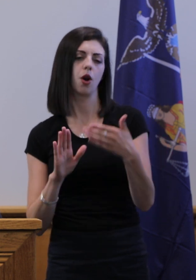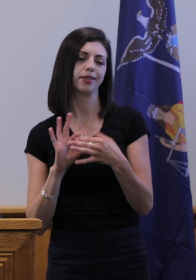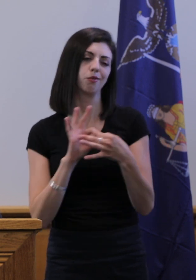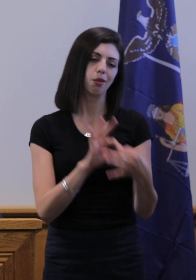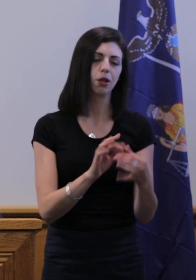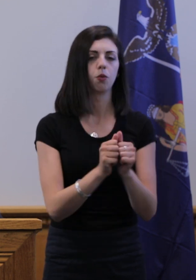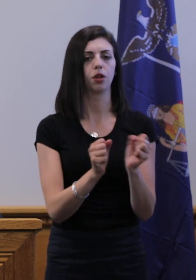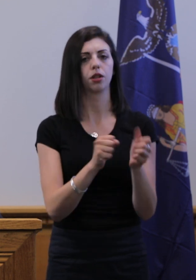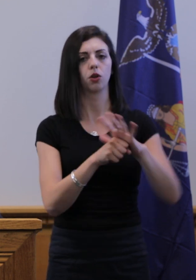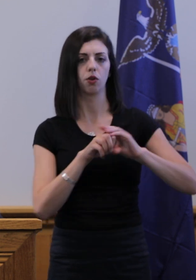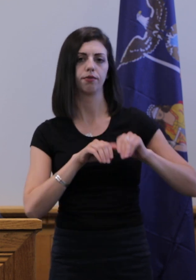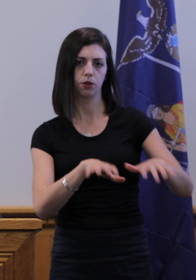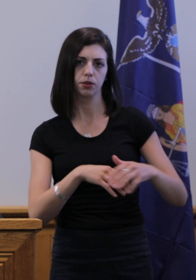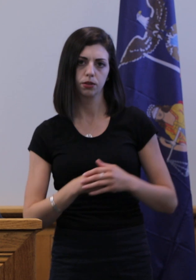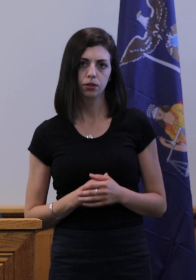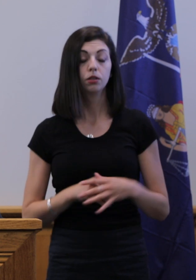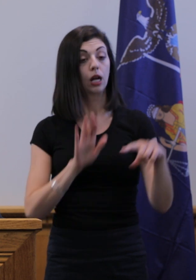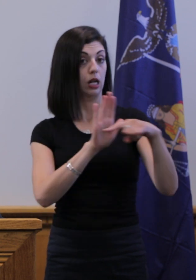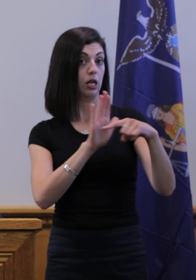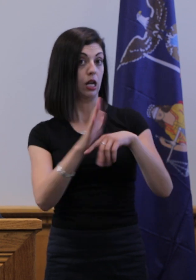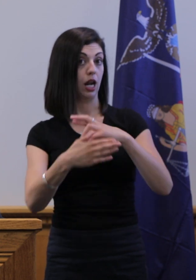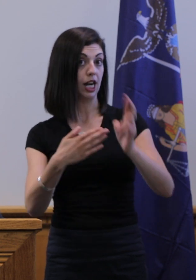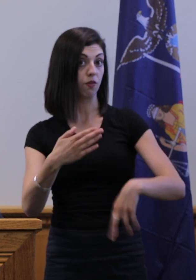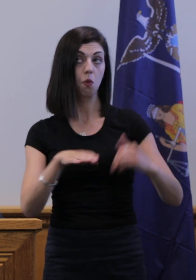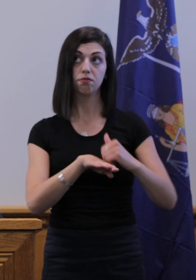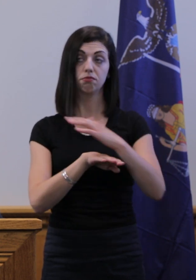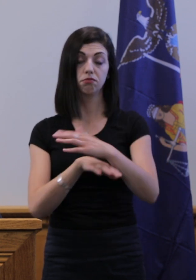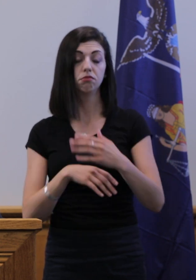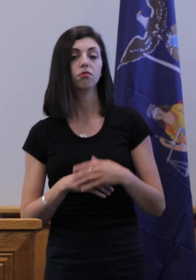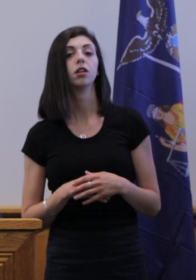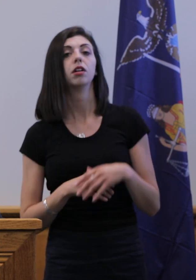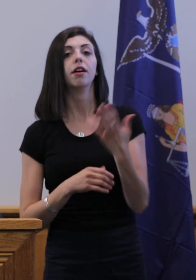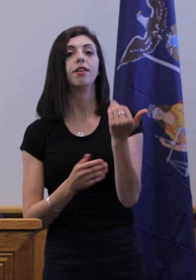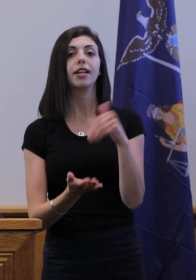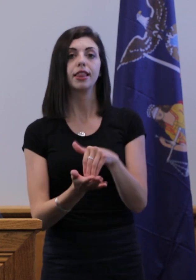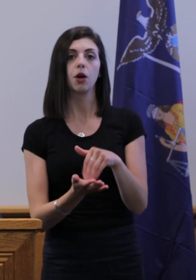to COVID-19. Negative test results that have been returned are